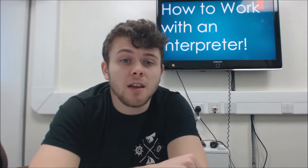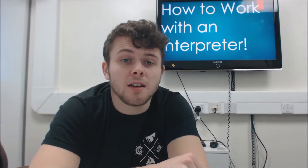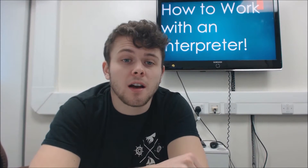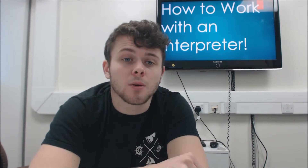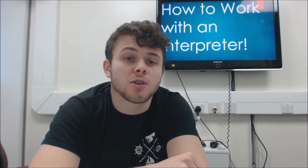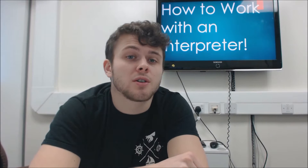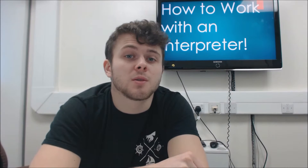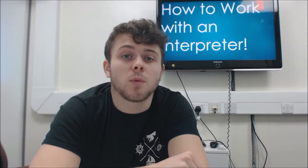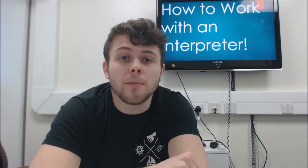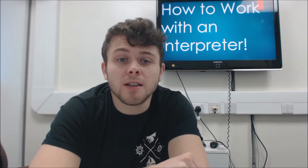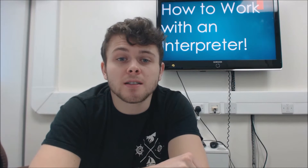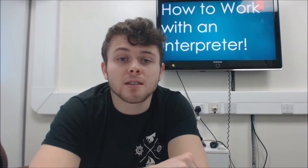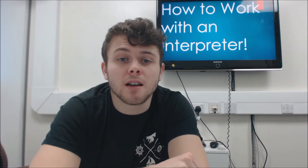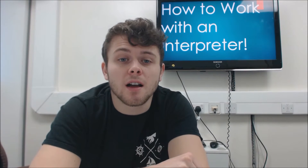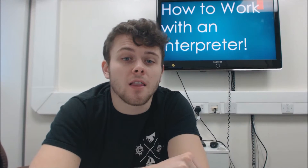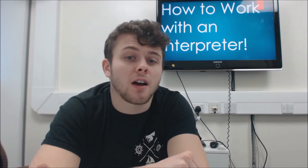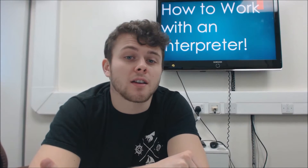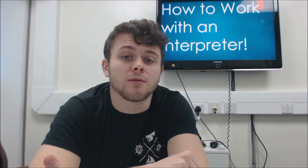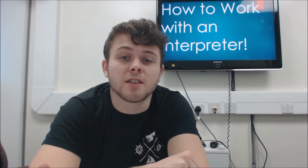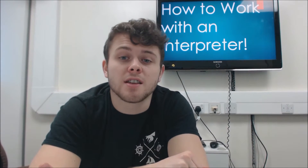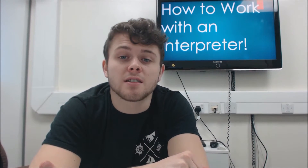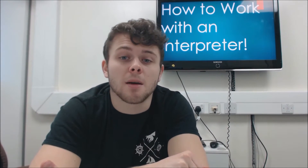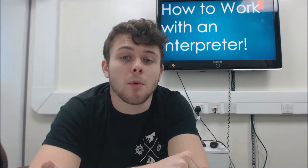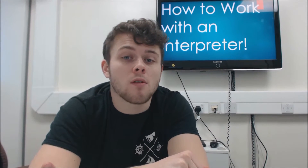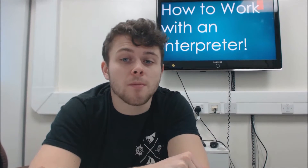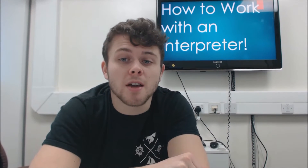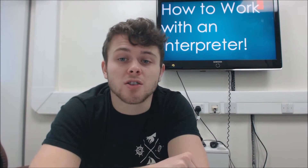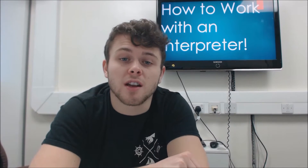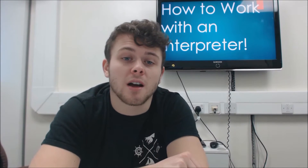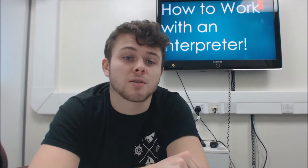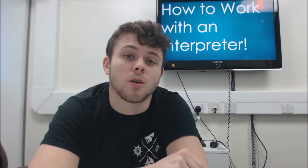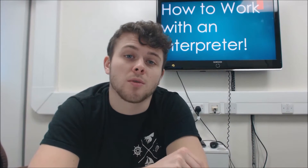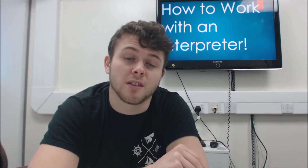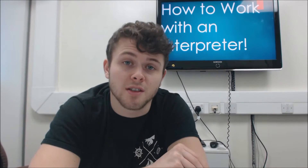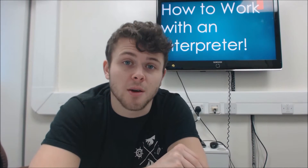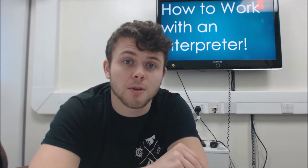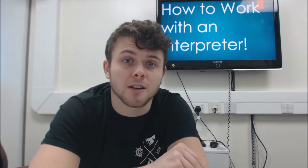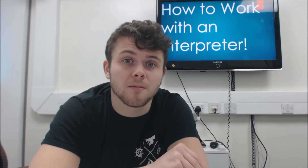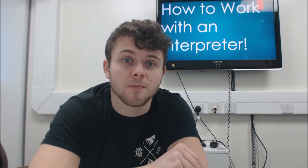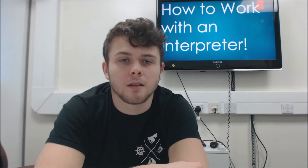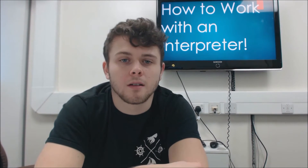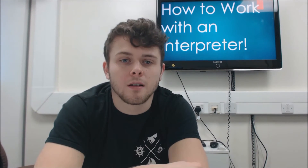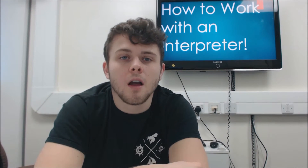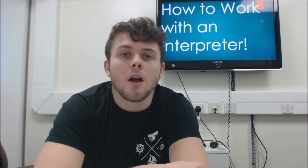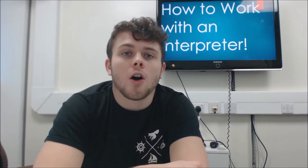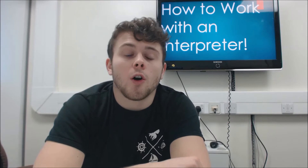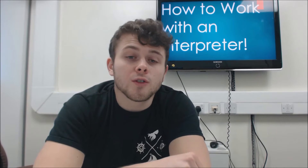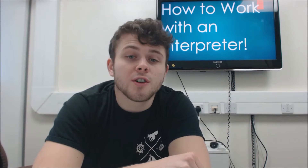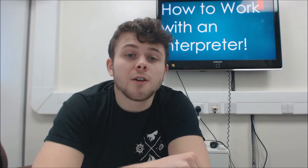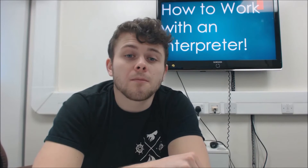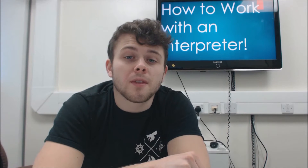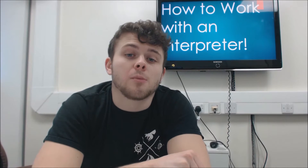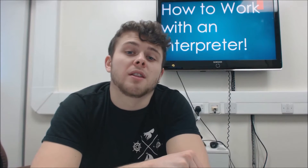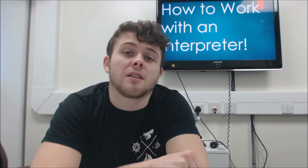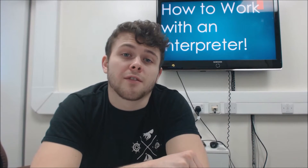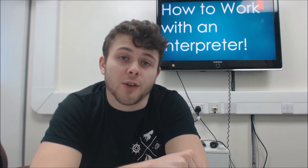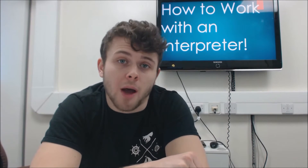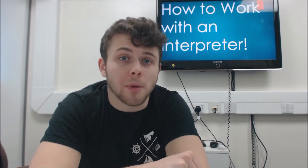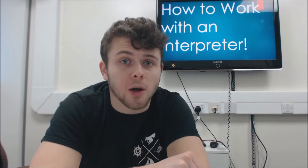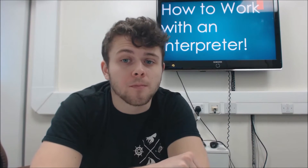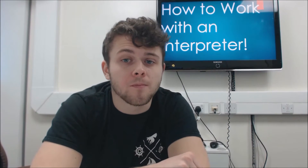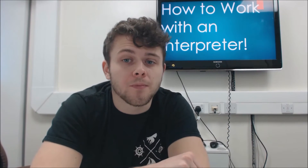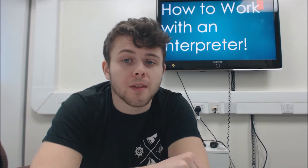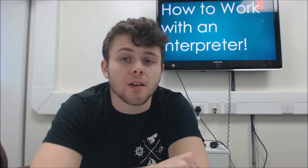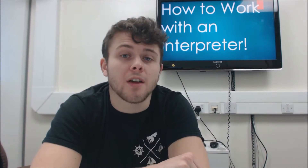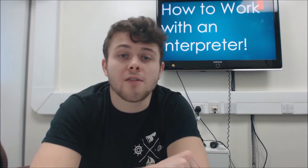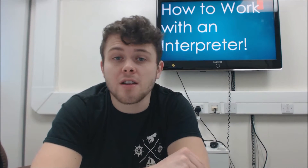stopped speaking, I will show you some web links that you can visit to get more information on how to work with an interpreter. Also, they'll be in the info